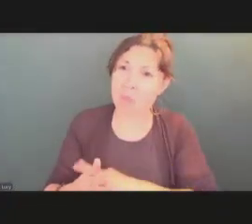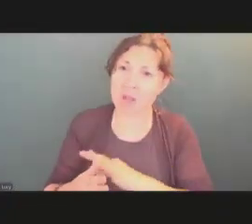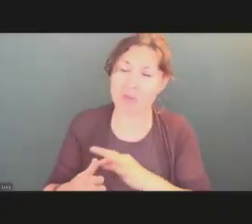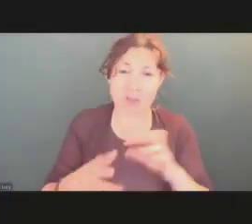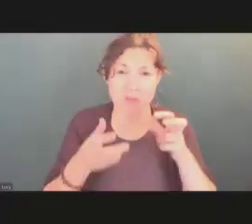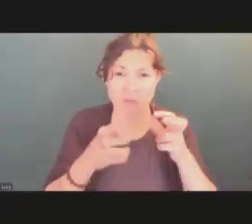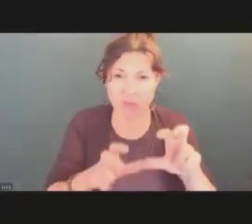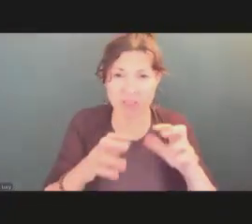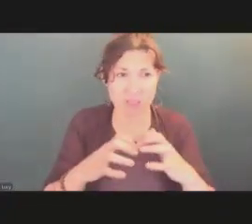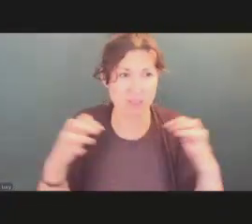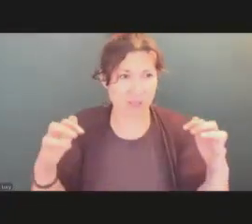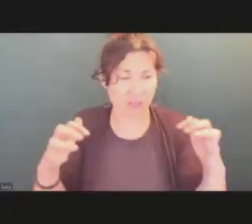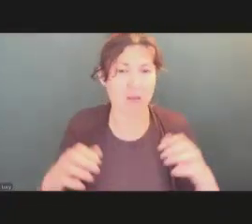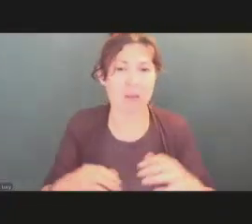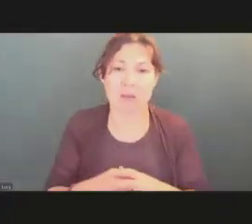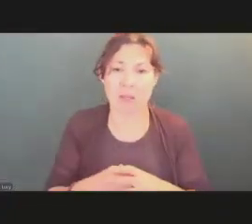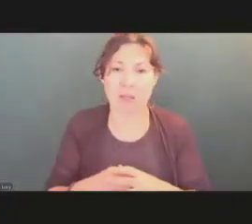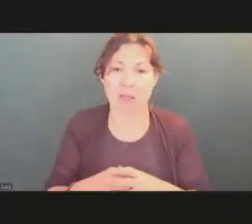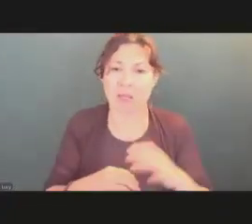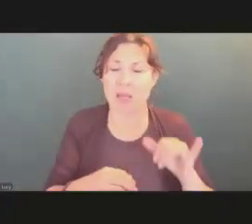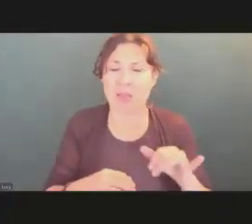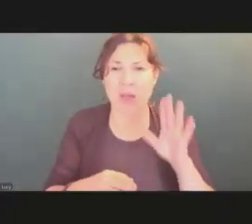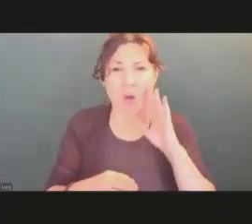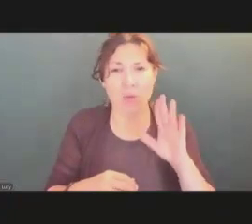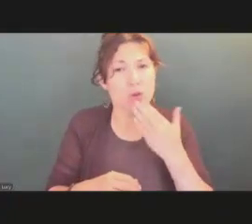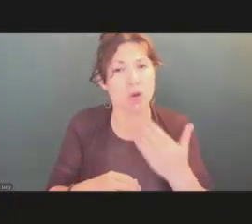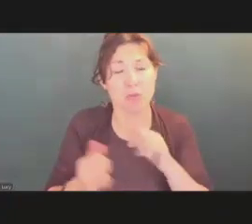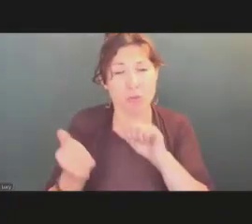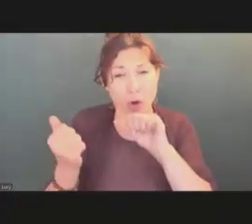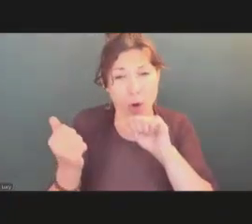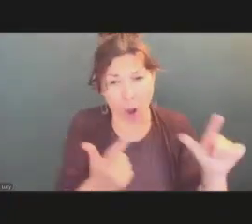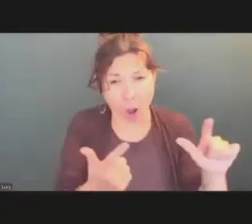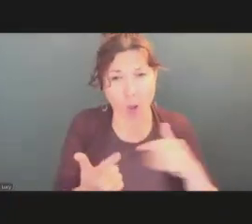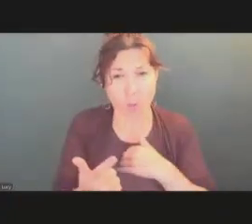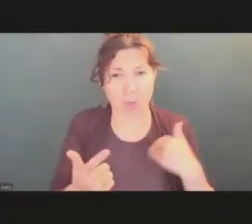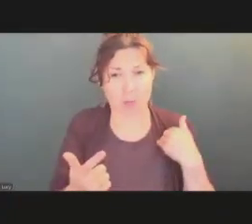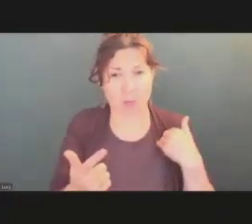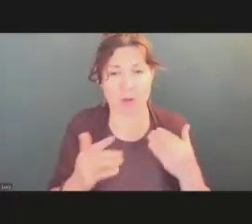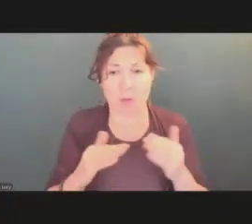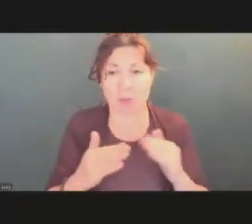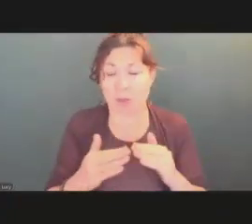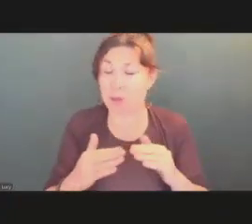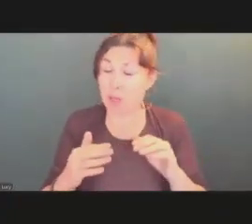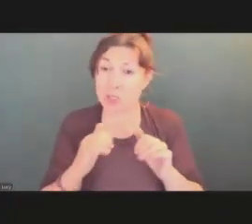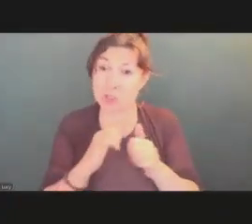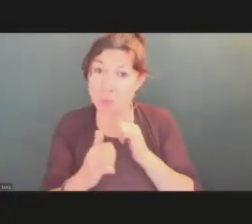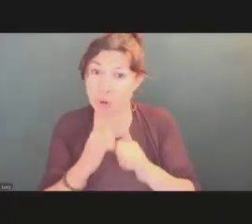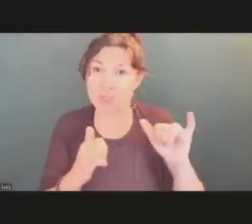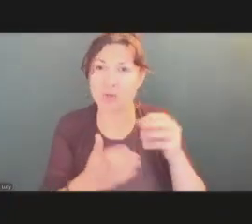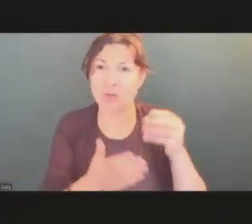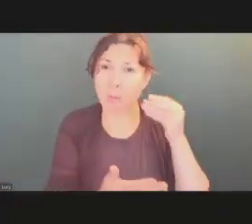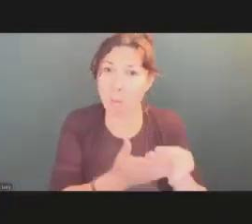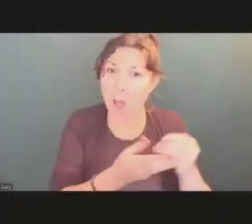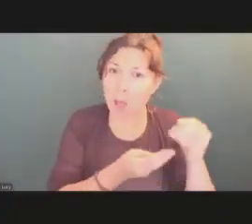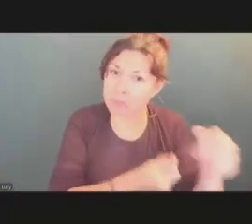into the community will benefit all of the community, not just sports-wise, but also financially. Our community